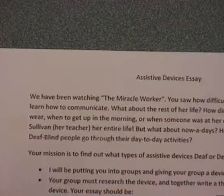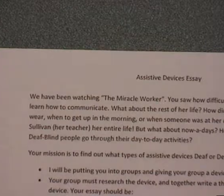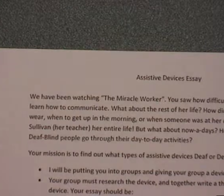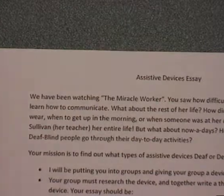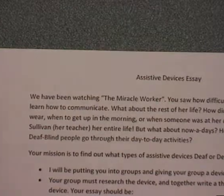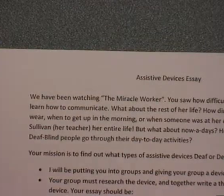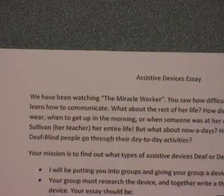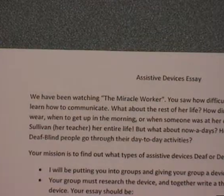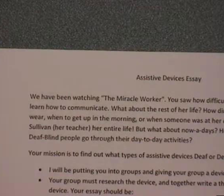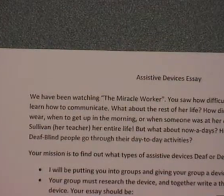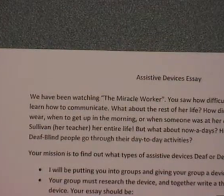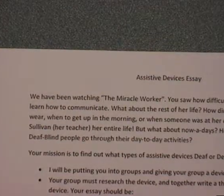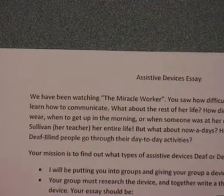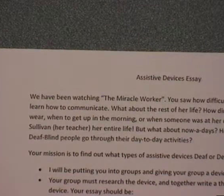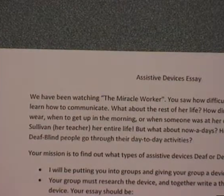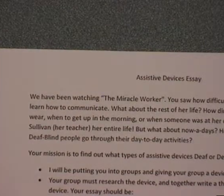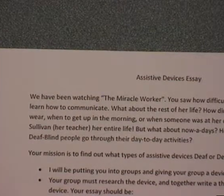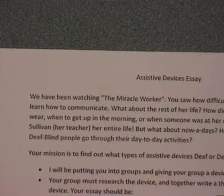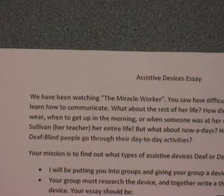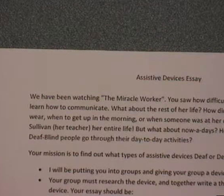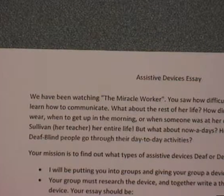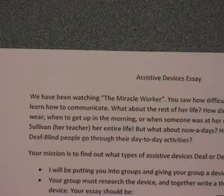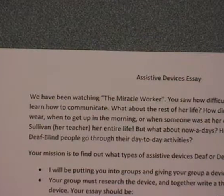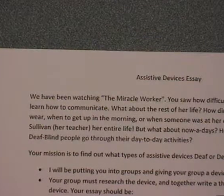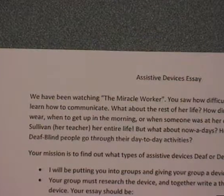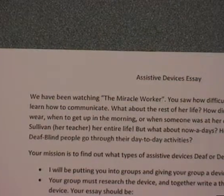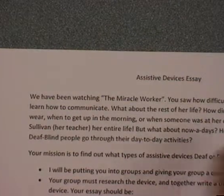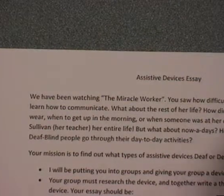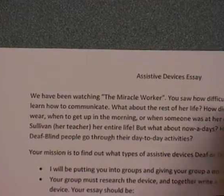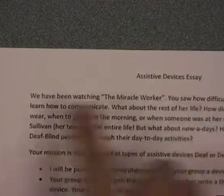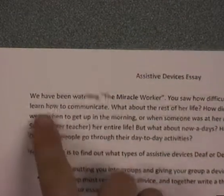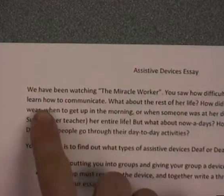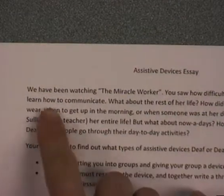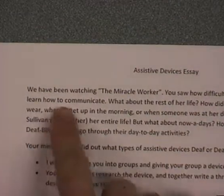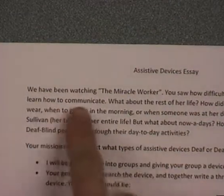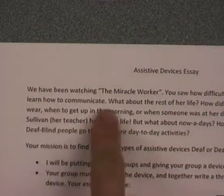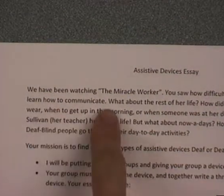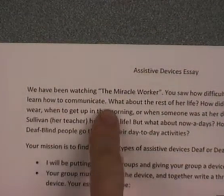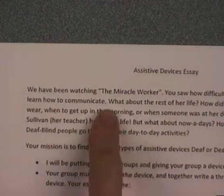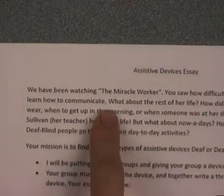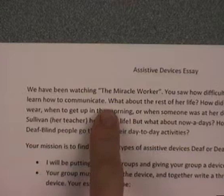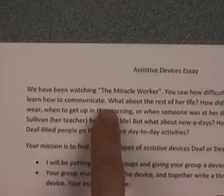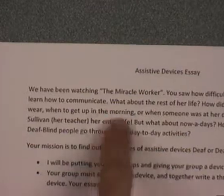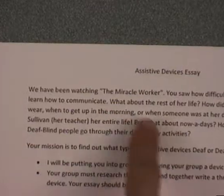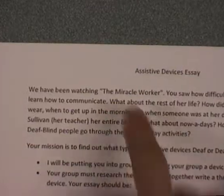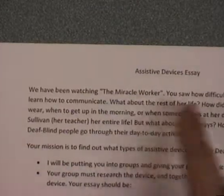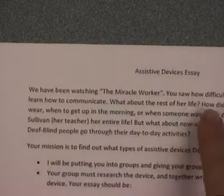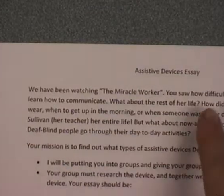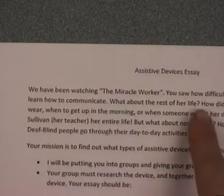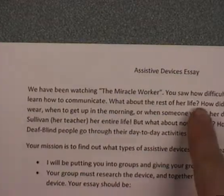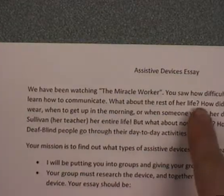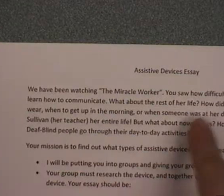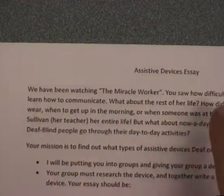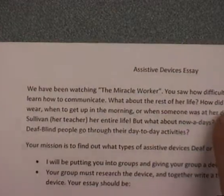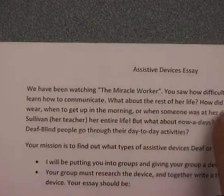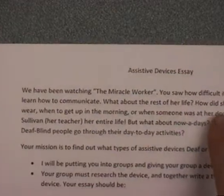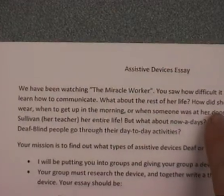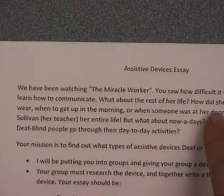The Miracle Worker. You saw how difficult it was for Helen Keller to learn how to communicate. What about the rest of her life? How does she know